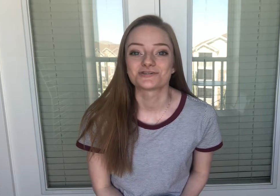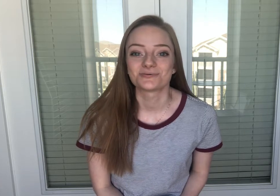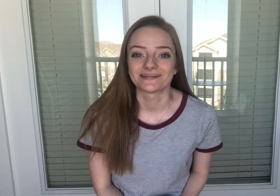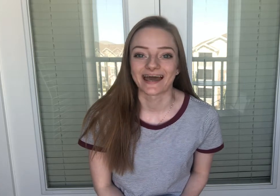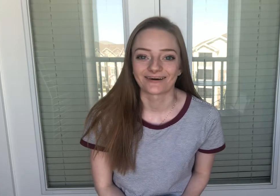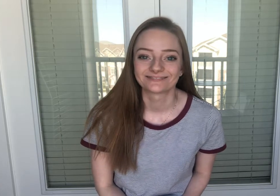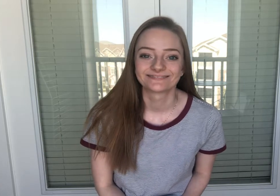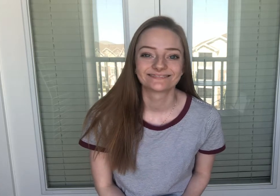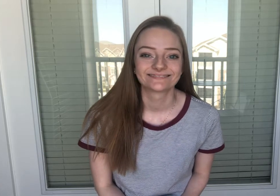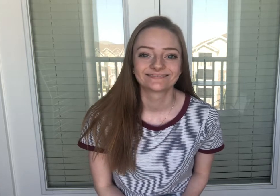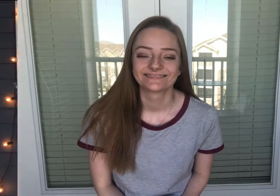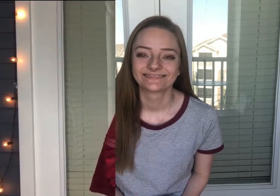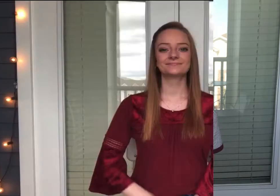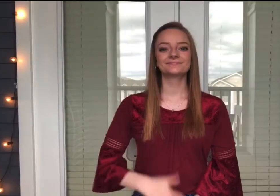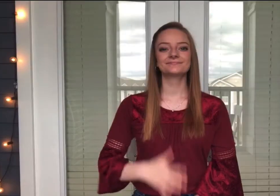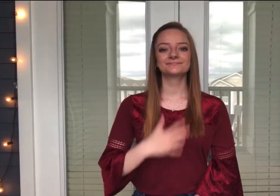it now.